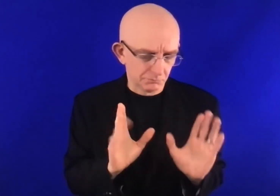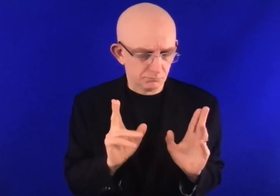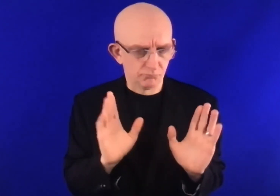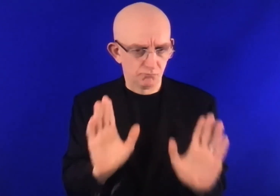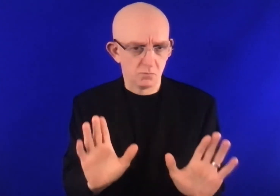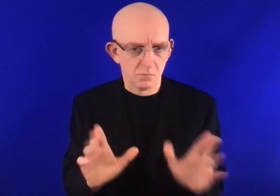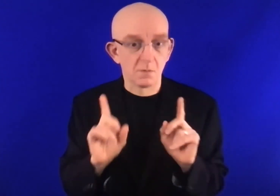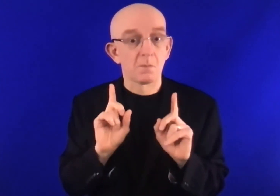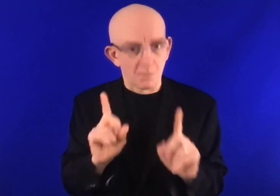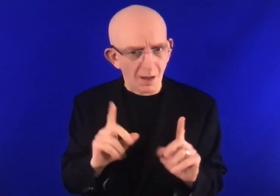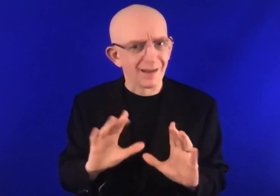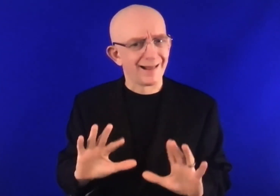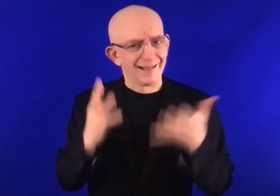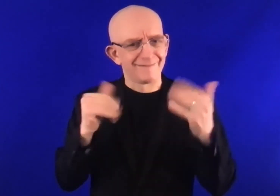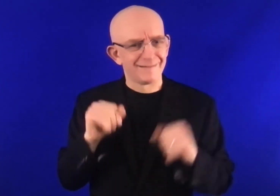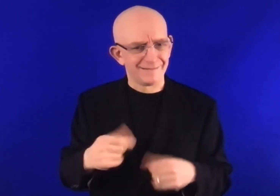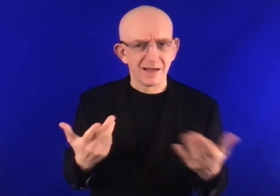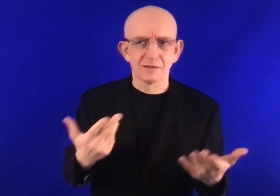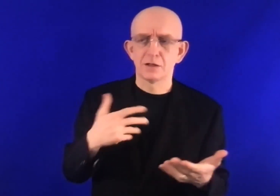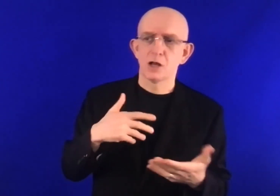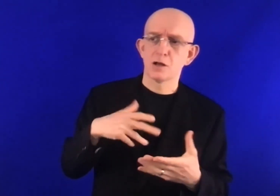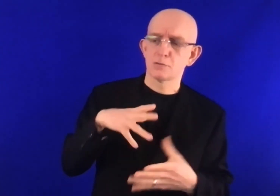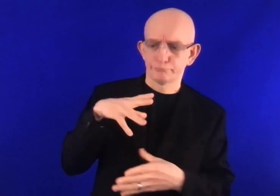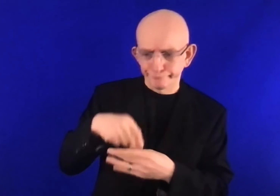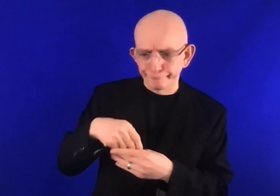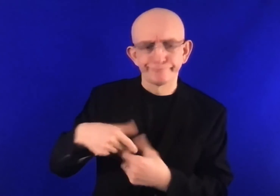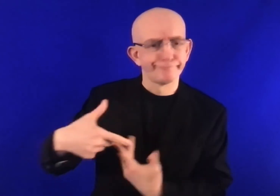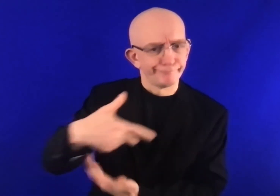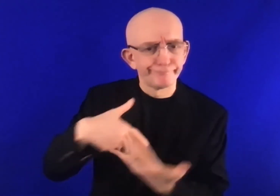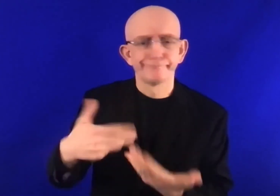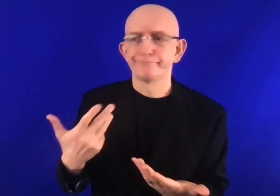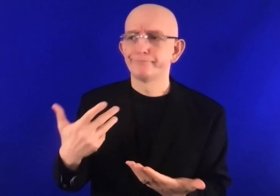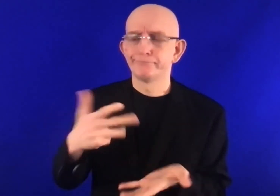give us that chance. Thank you.